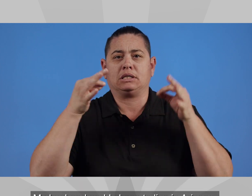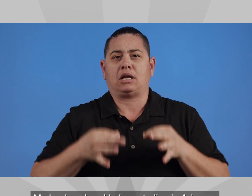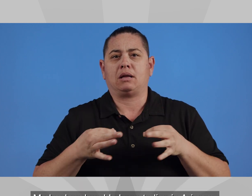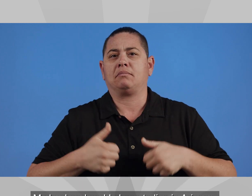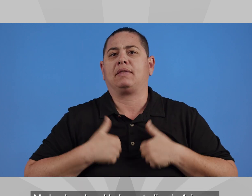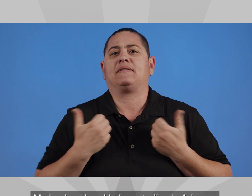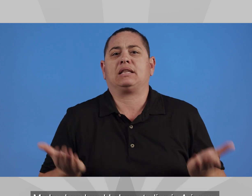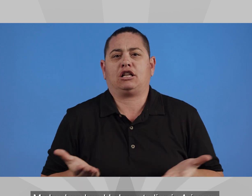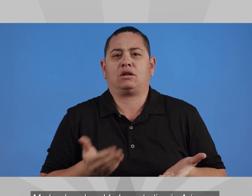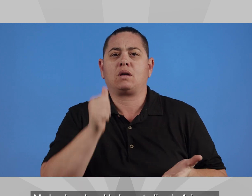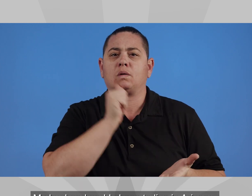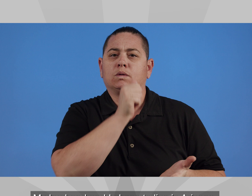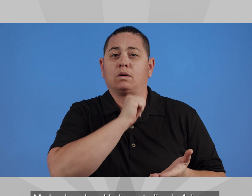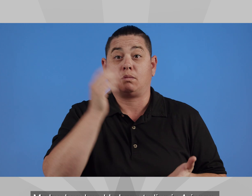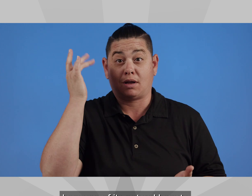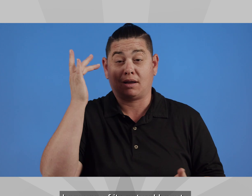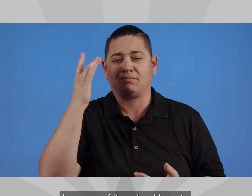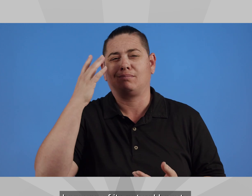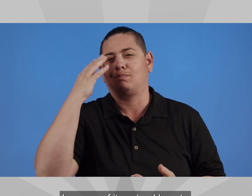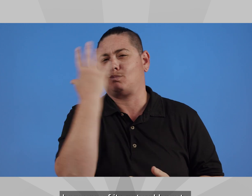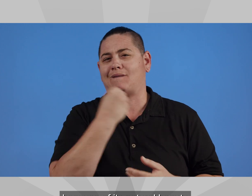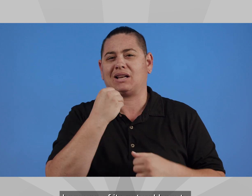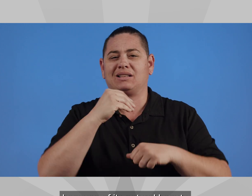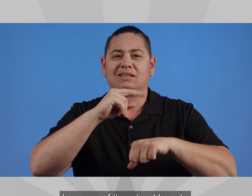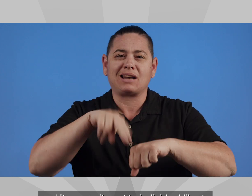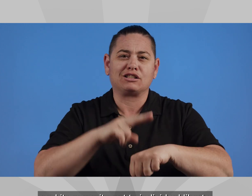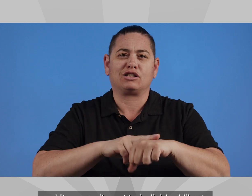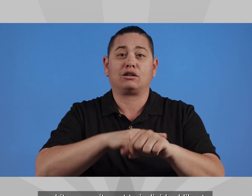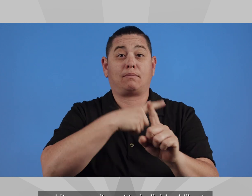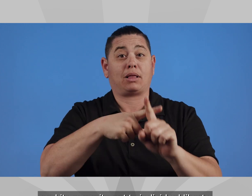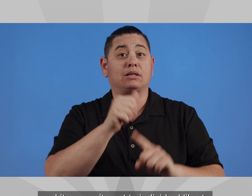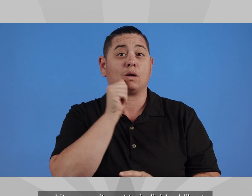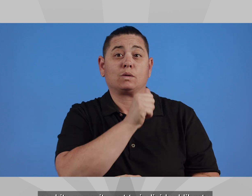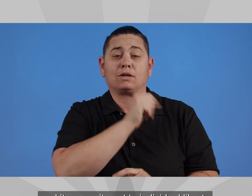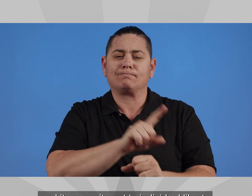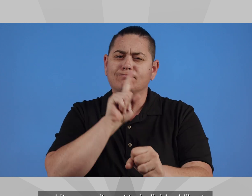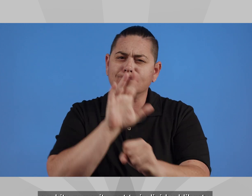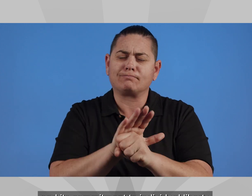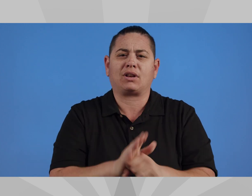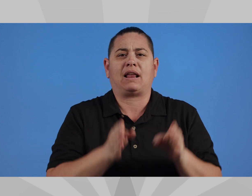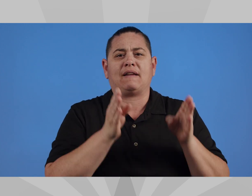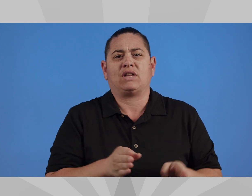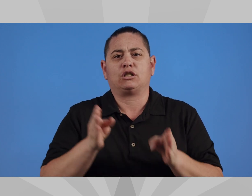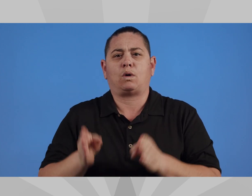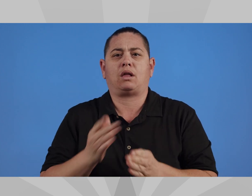My husband and I chose to live in Arizona because of its natural beauty and its commitment to individual liberty.